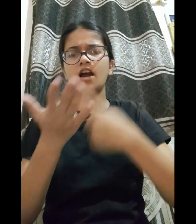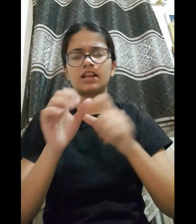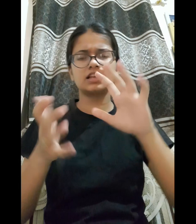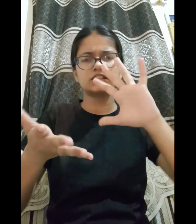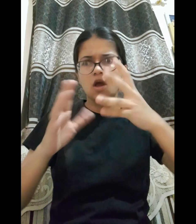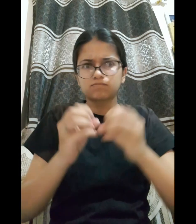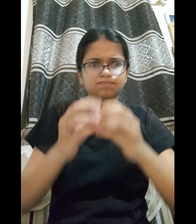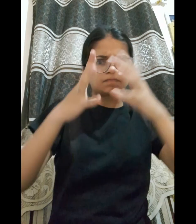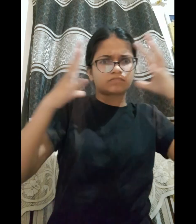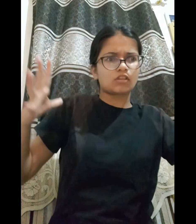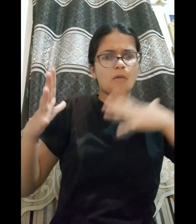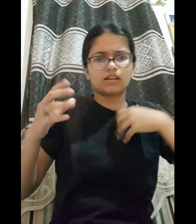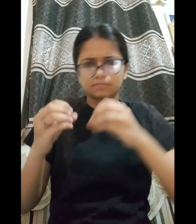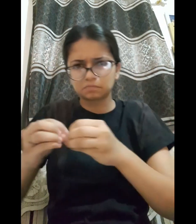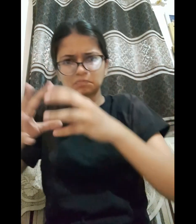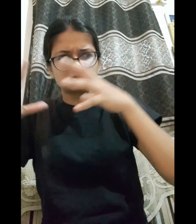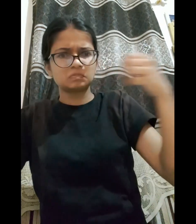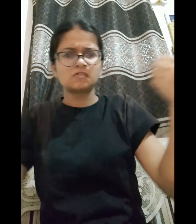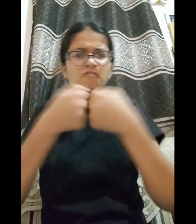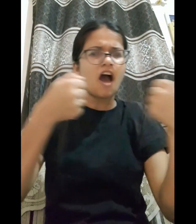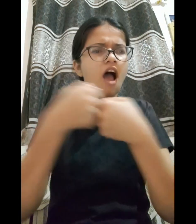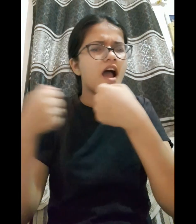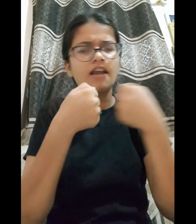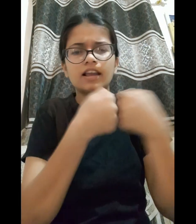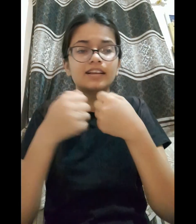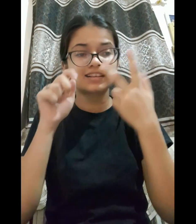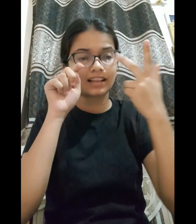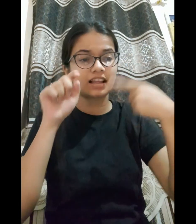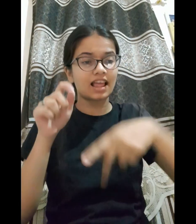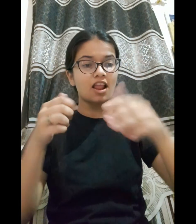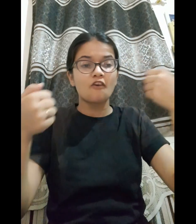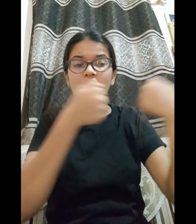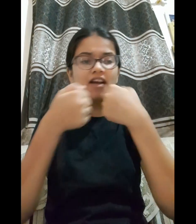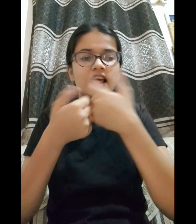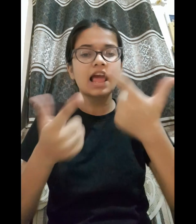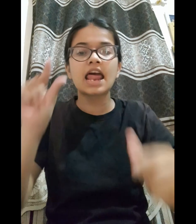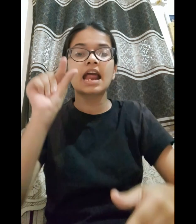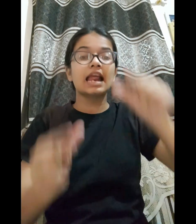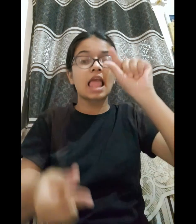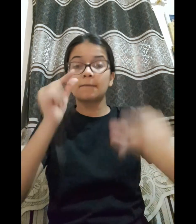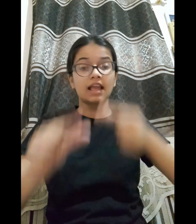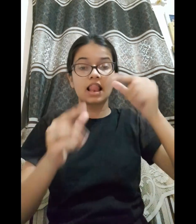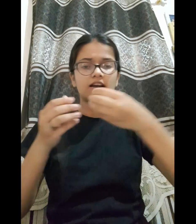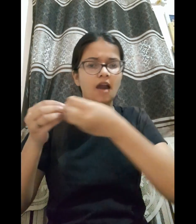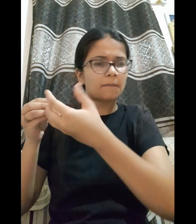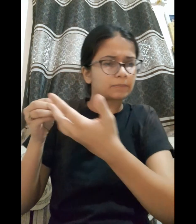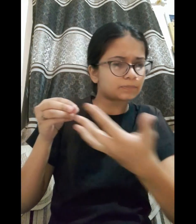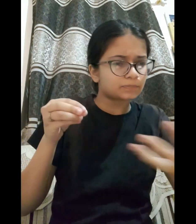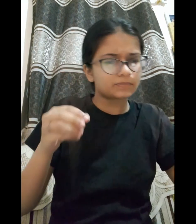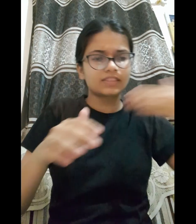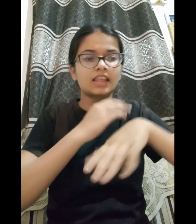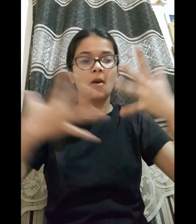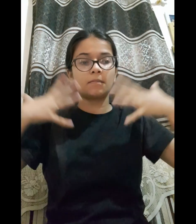fight between the two. And in this fight, there are what are known as chemicals released into the bloodstream. These are known as